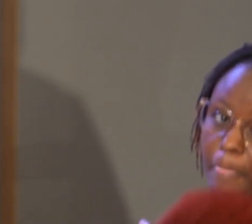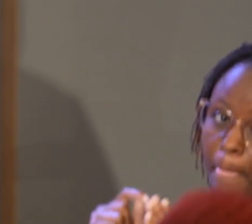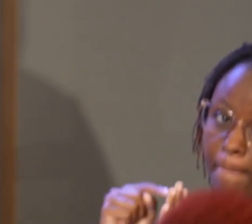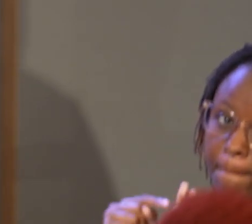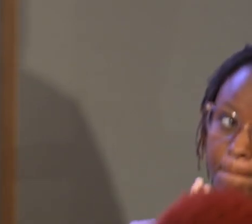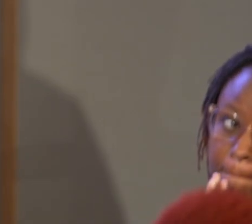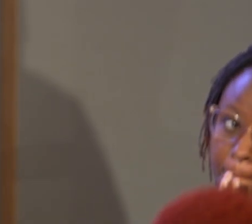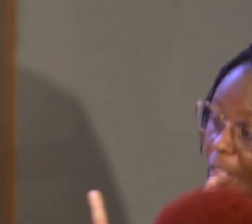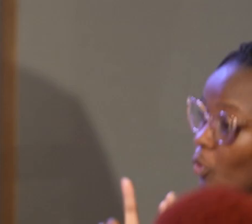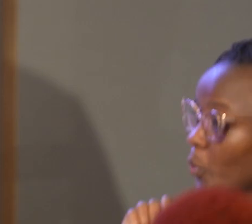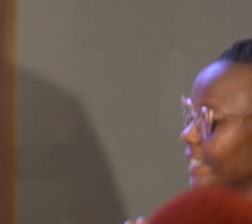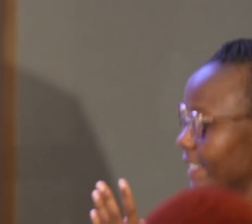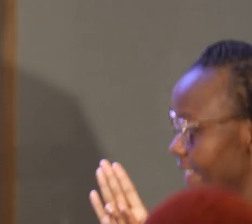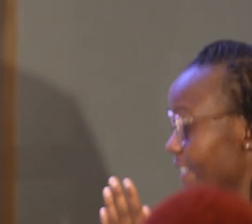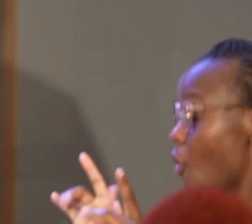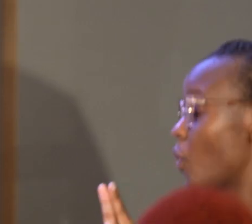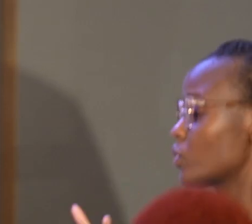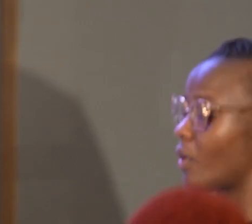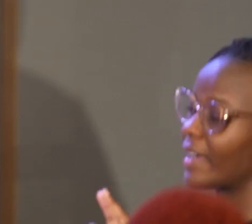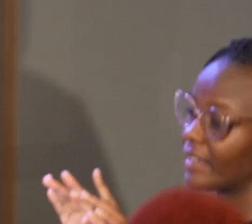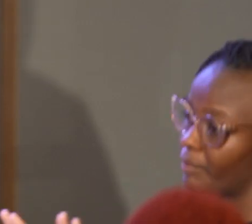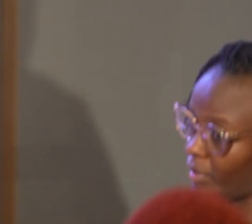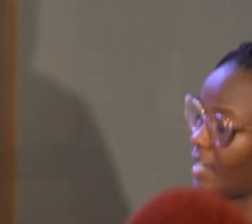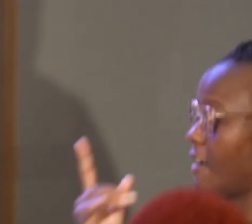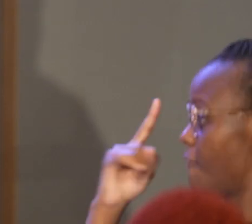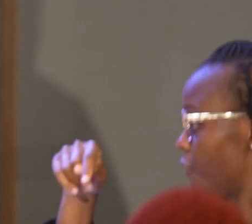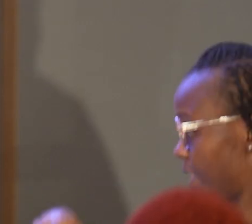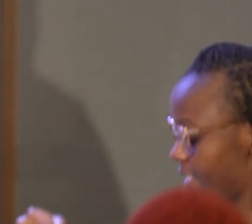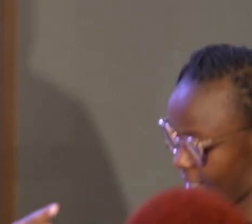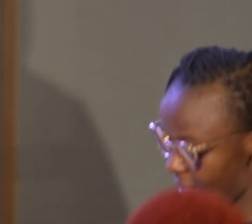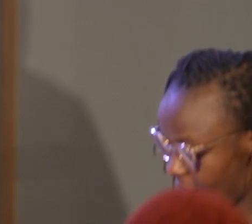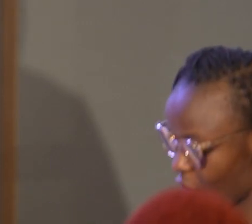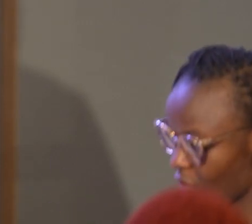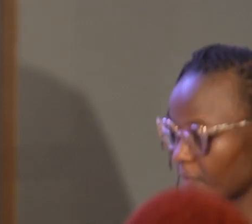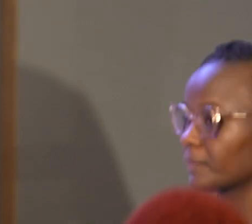very interesting and very relevant to this conversation.